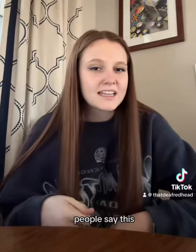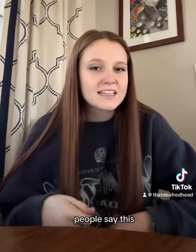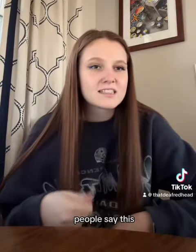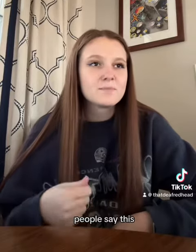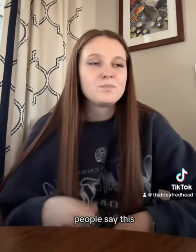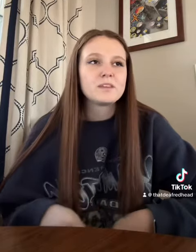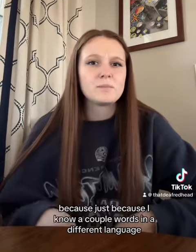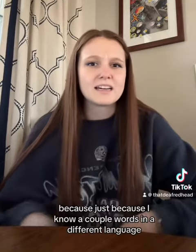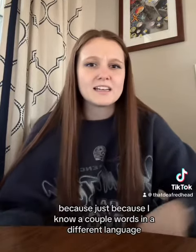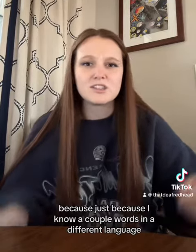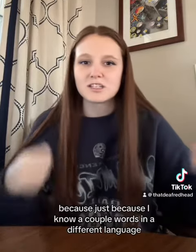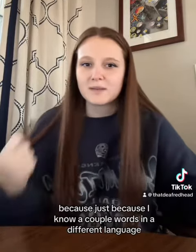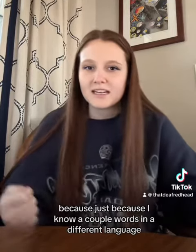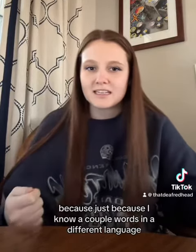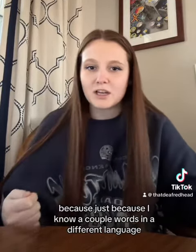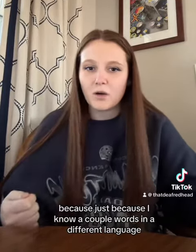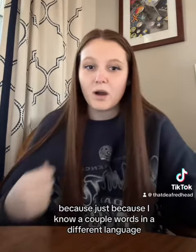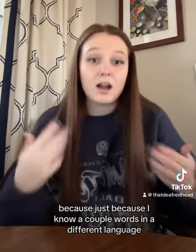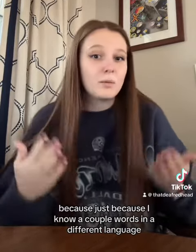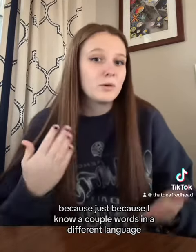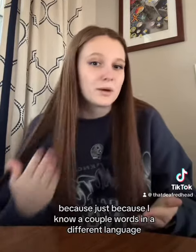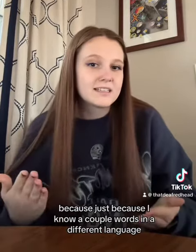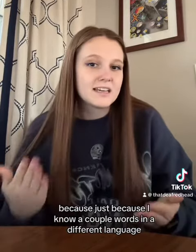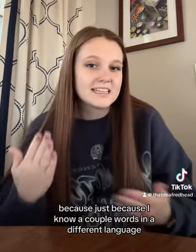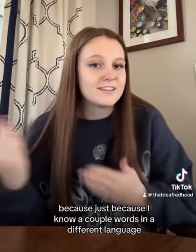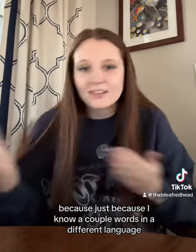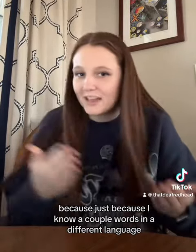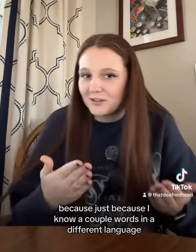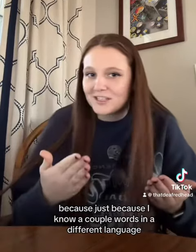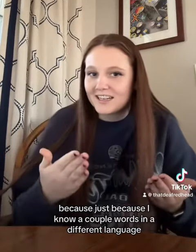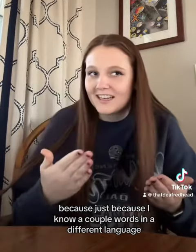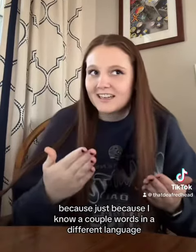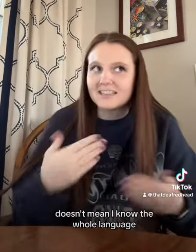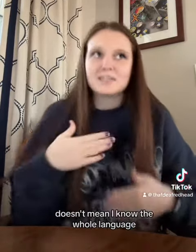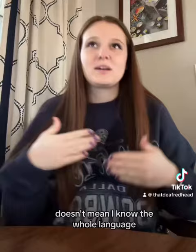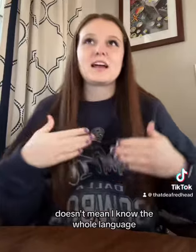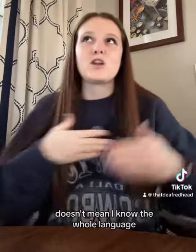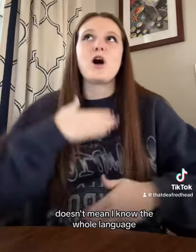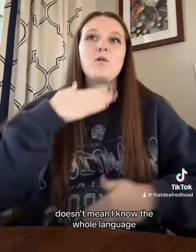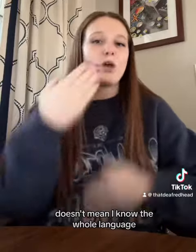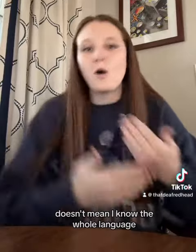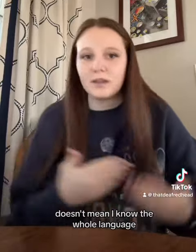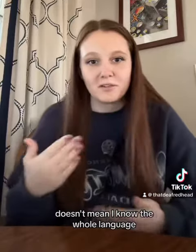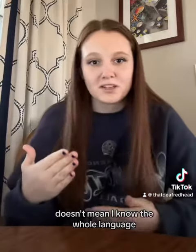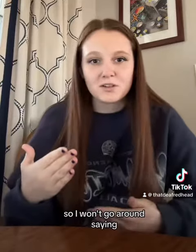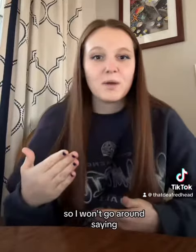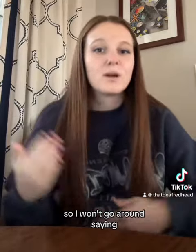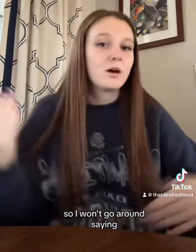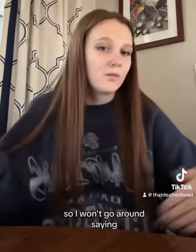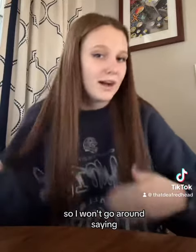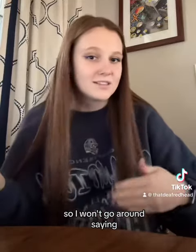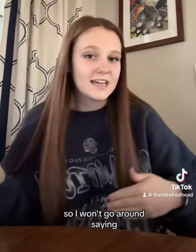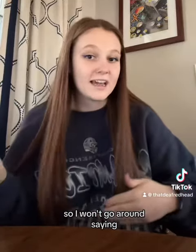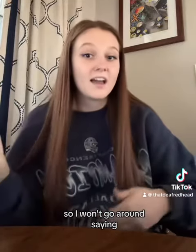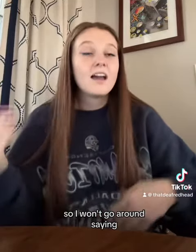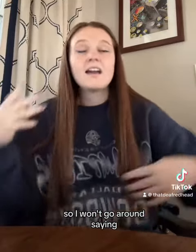this, because just because I know a couple words in a different language doesn't mean I know the whole language. So I wouldn't go around saying,